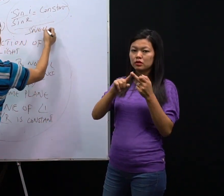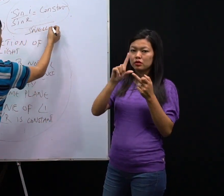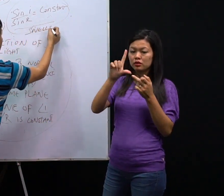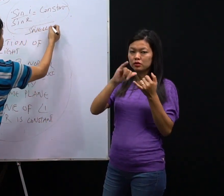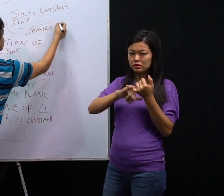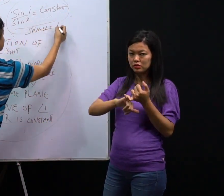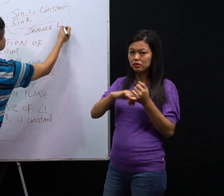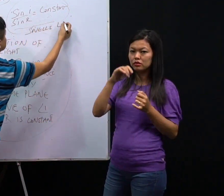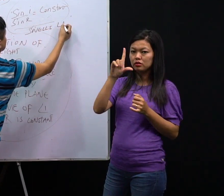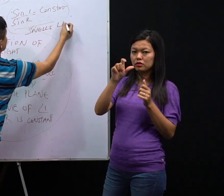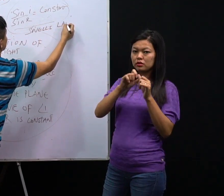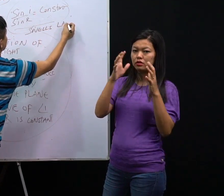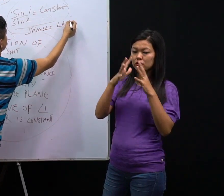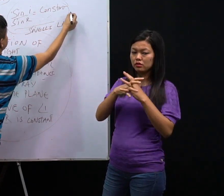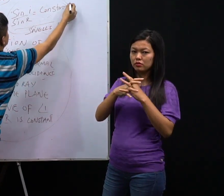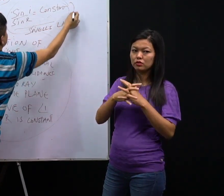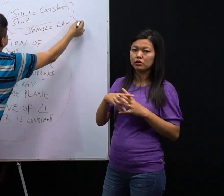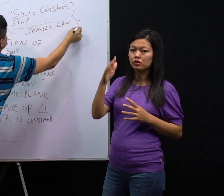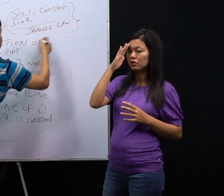This is also known as Snell's law.